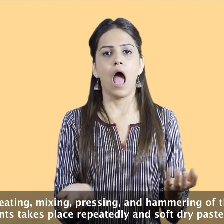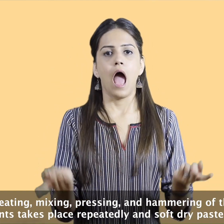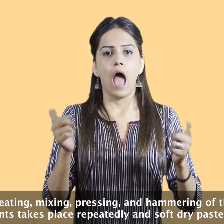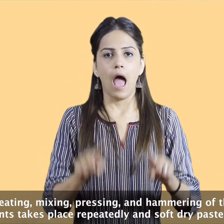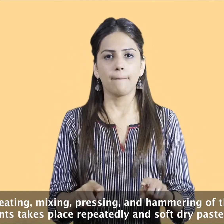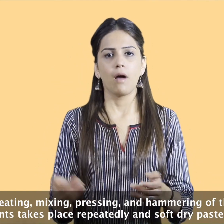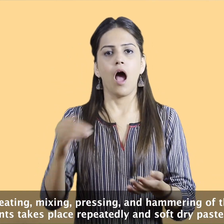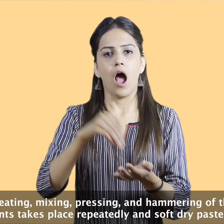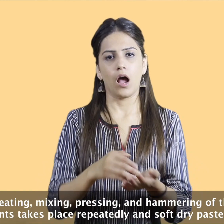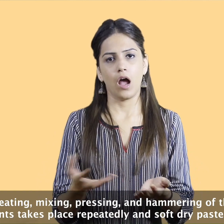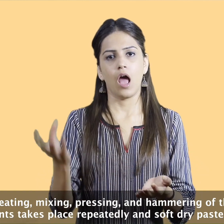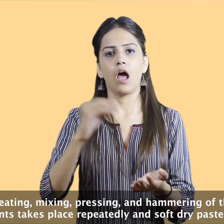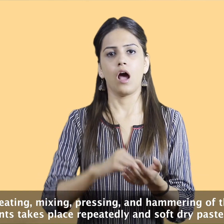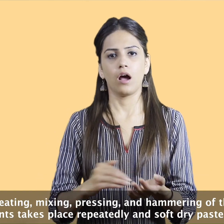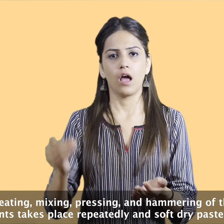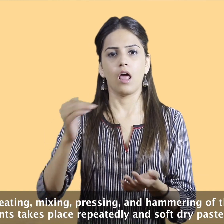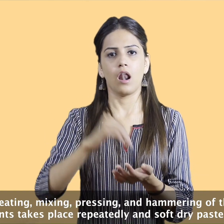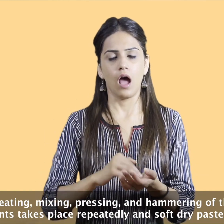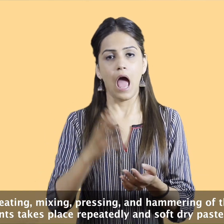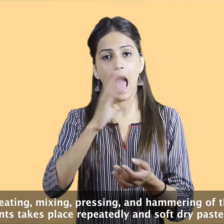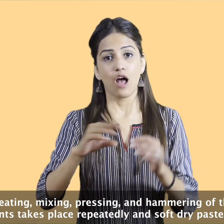and soft dry paste is formed.